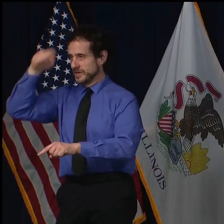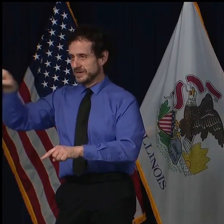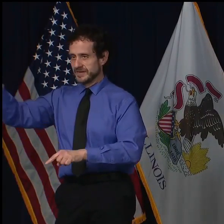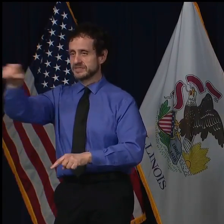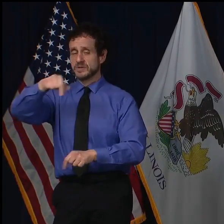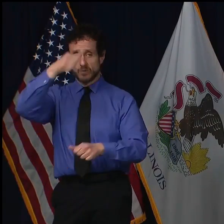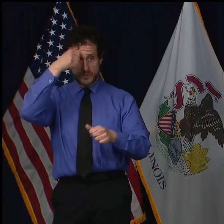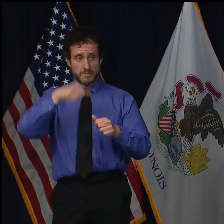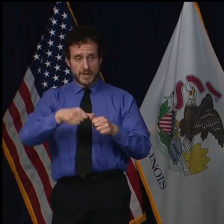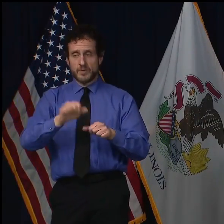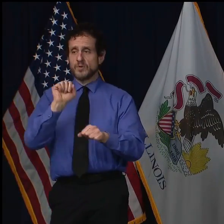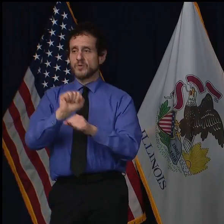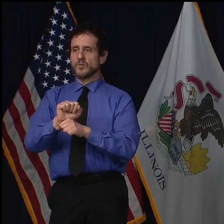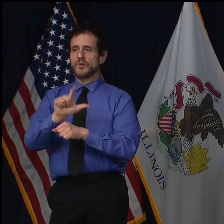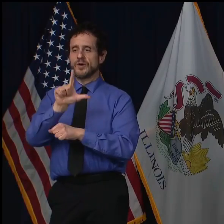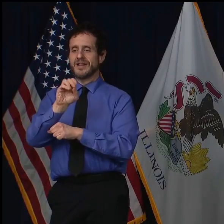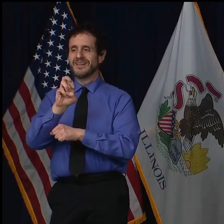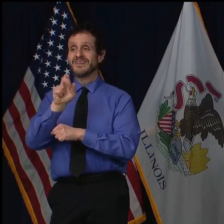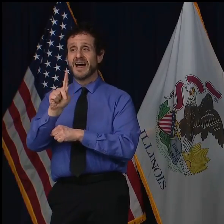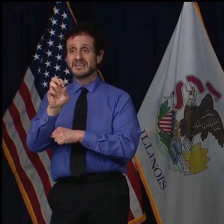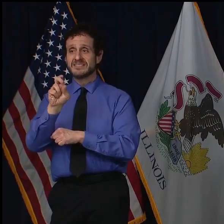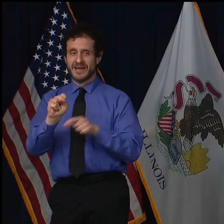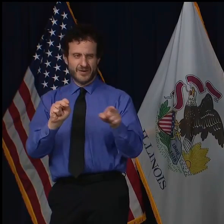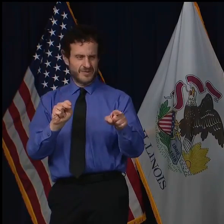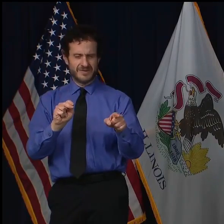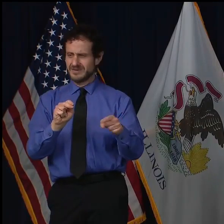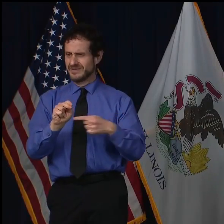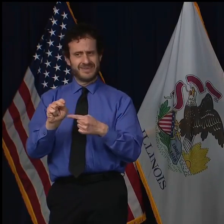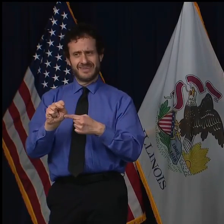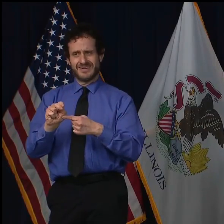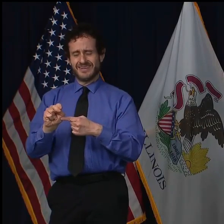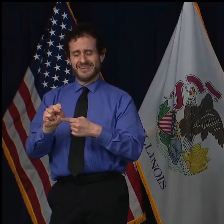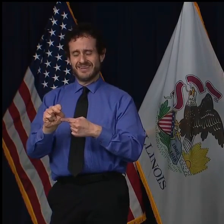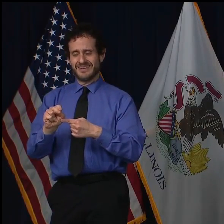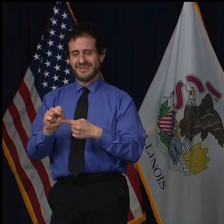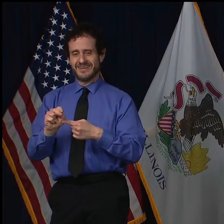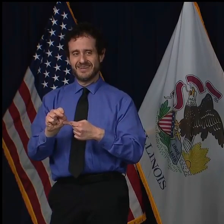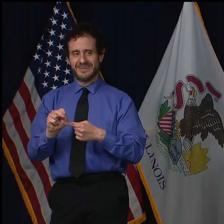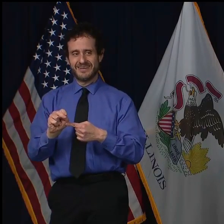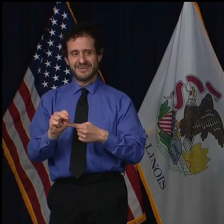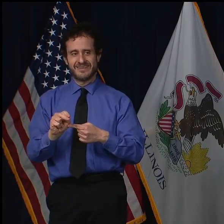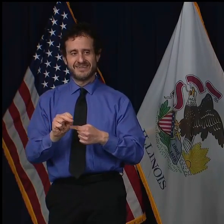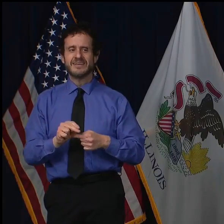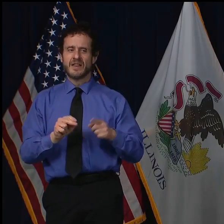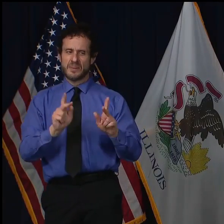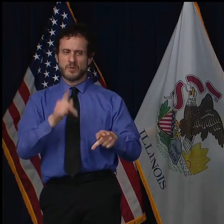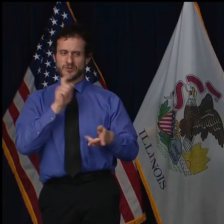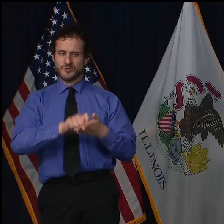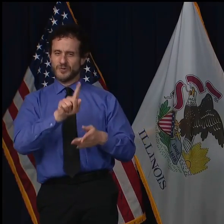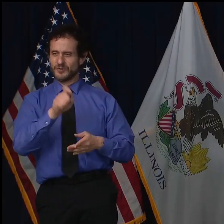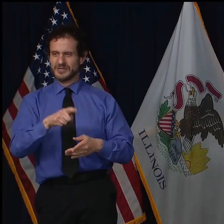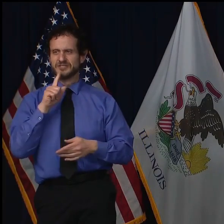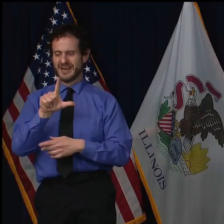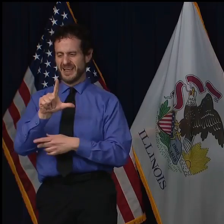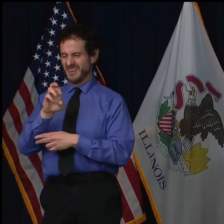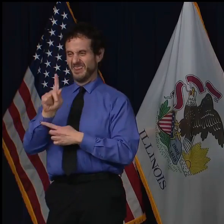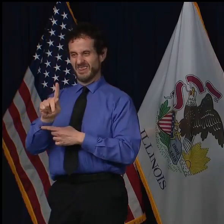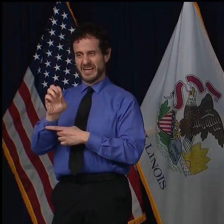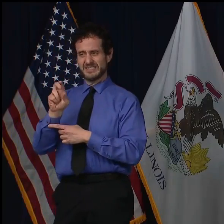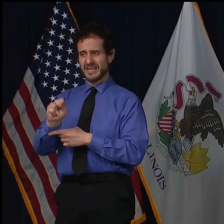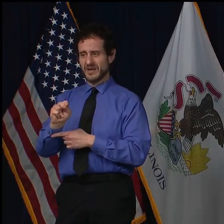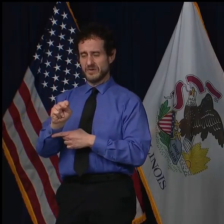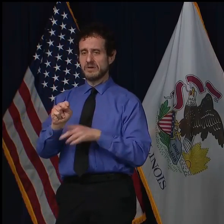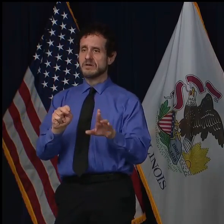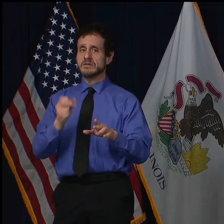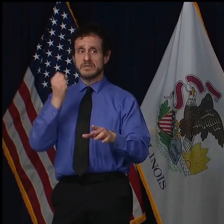that the word lockdown was used in your question and by the authors probably, and indeed we locked